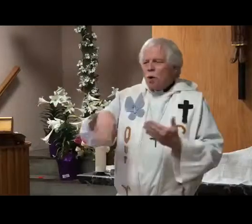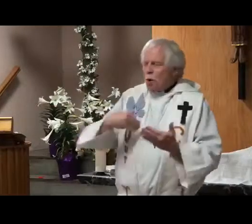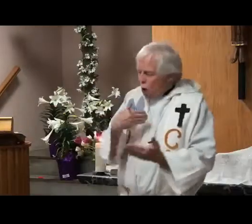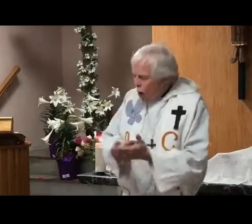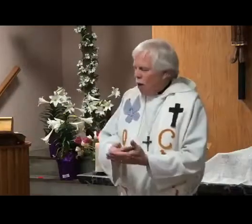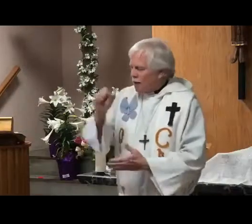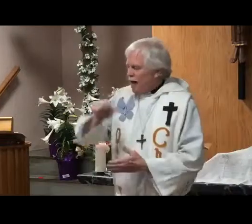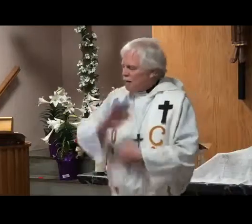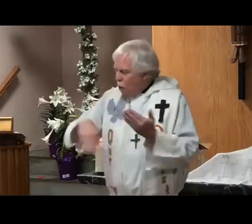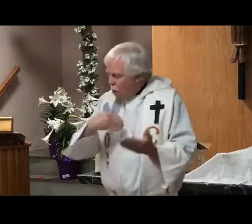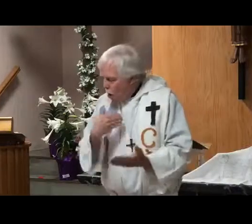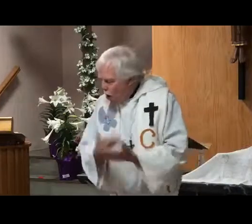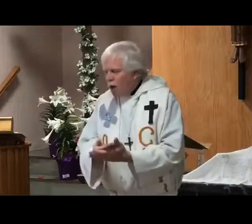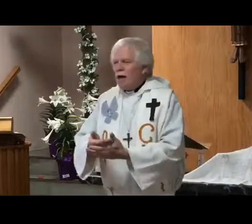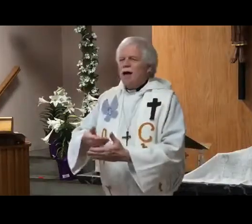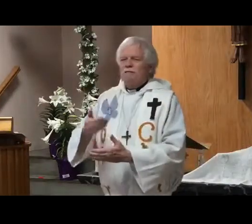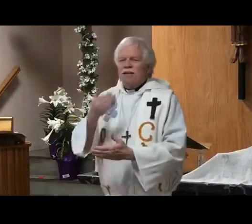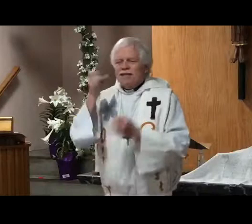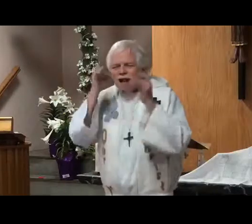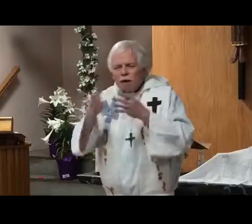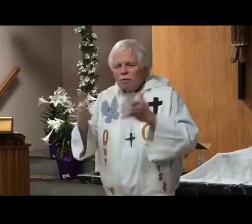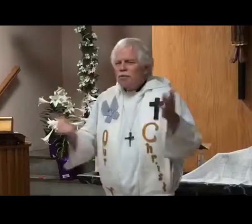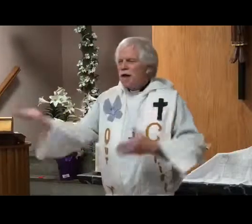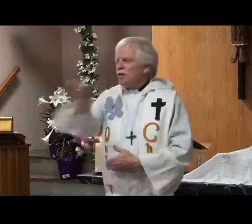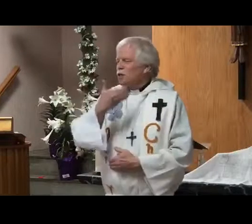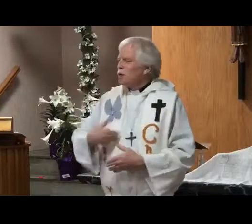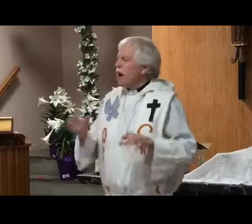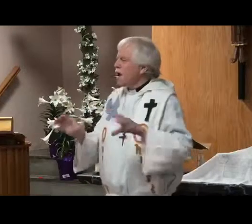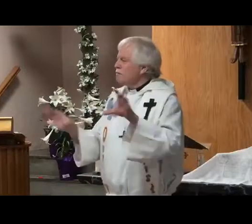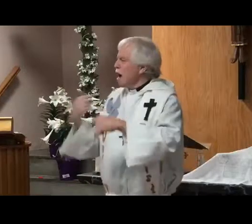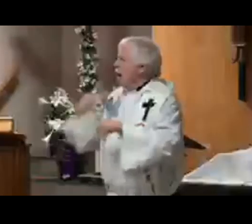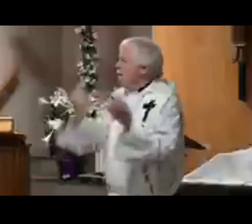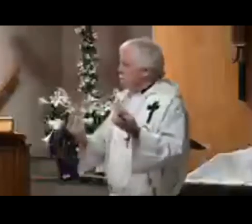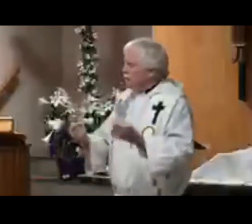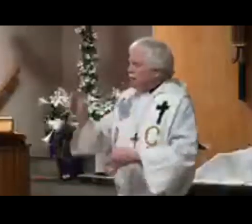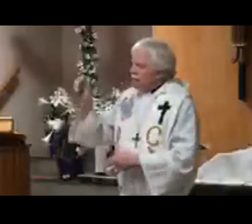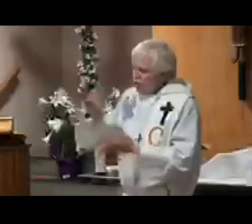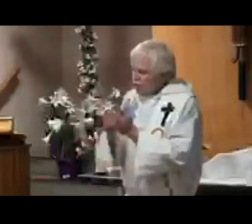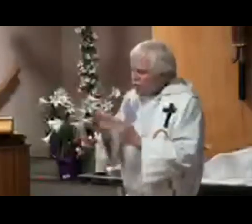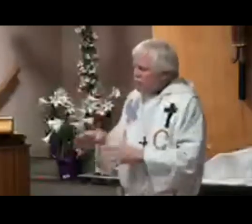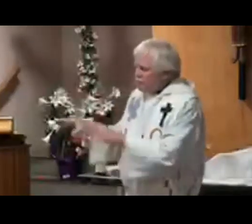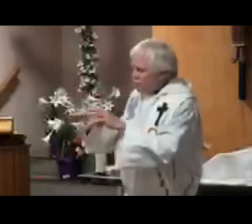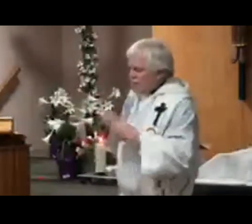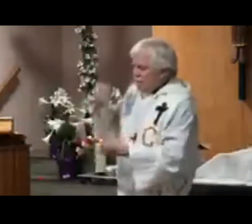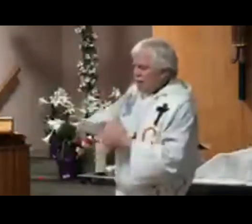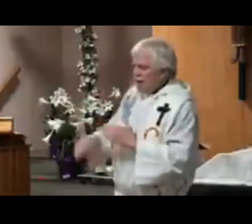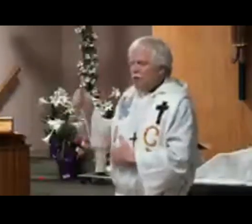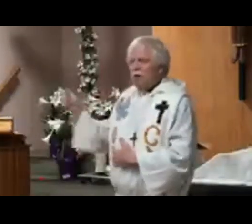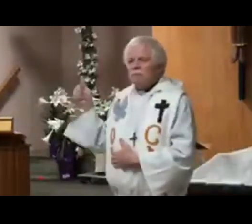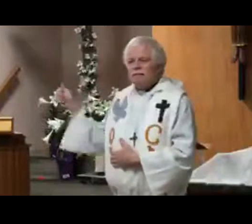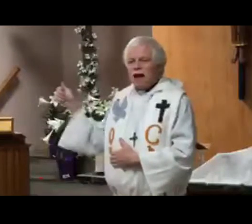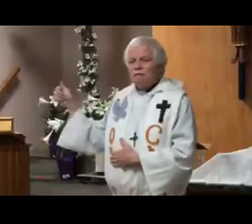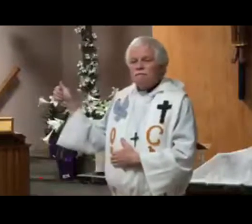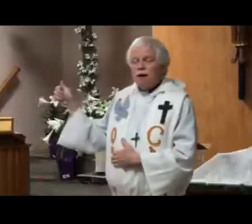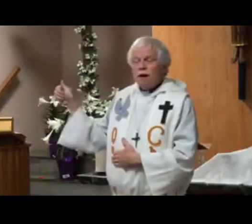that. All, yes, all of the terrible things you and I have done, Jesus accepted